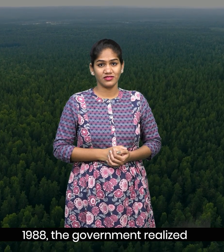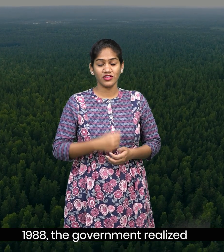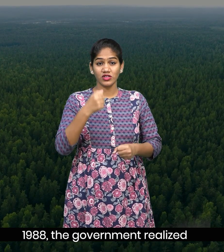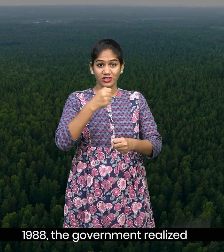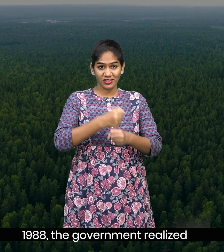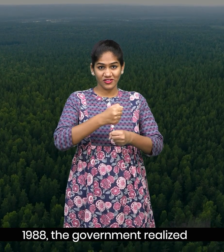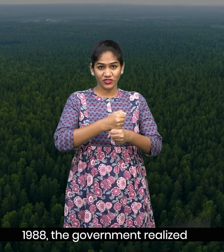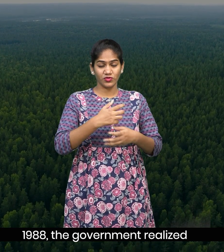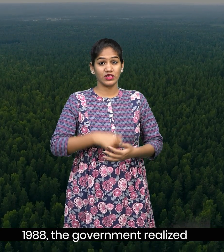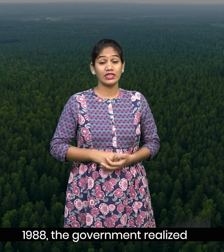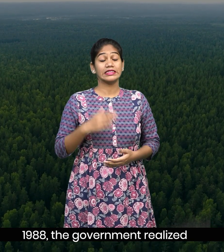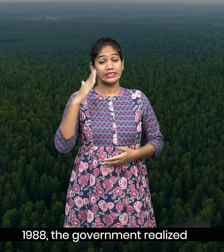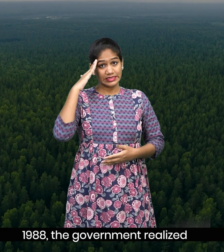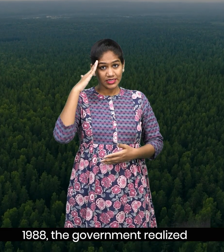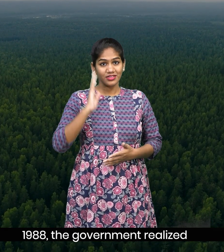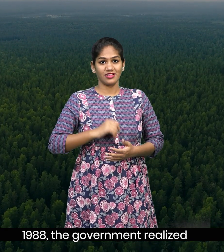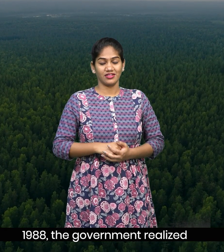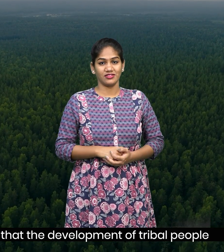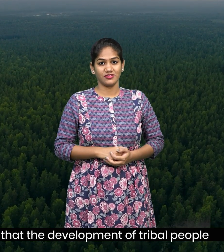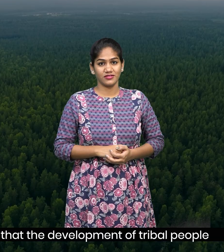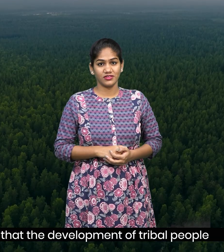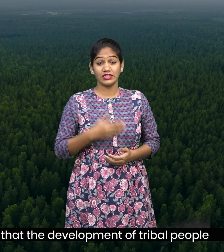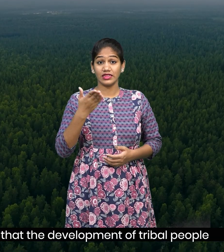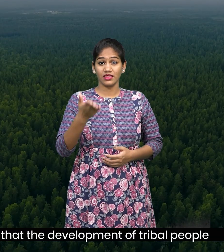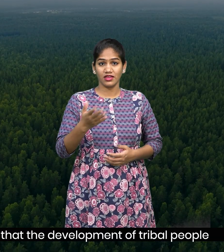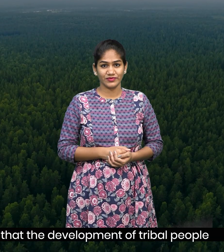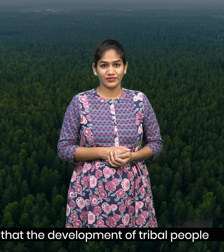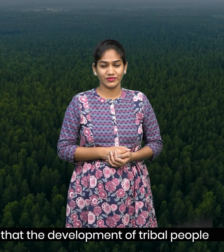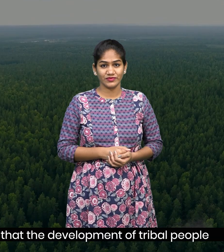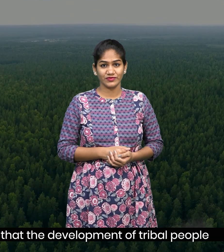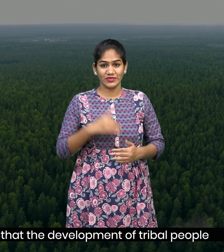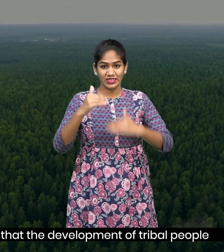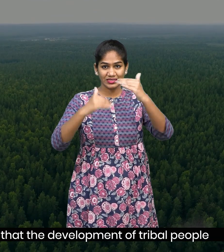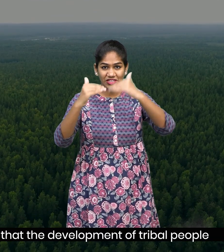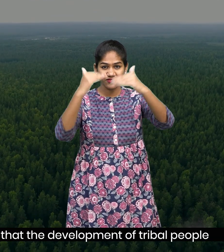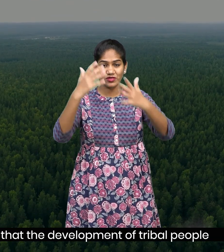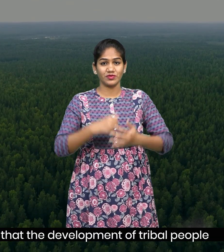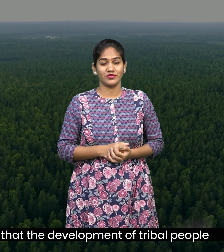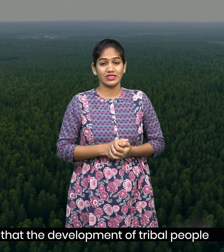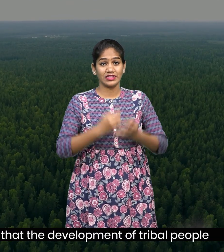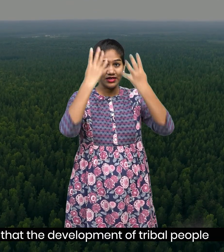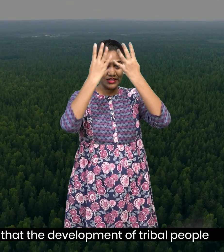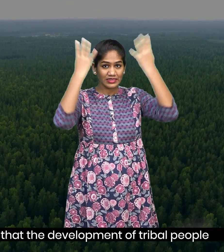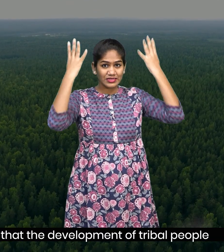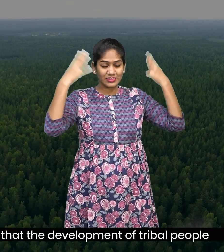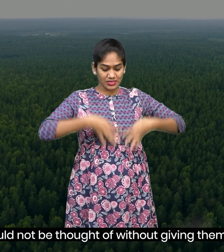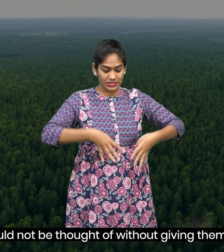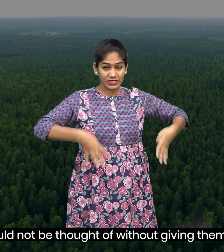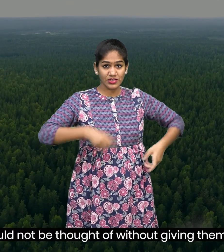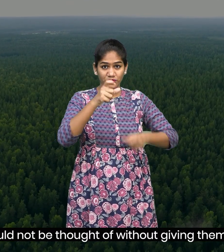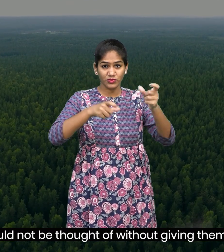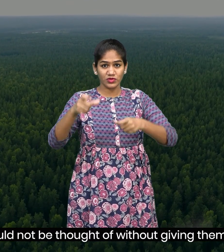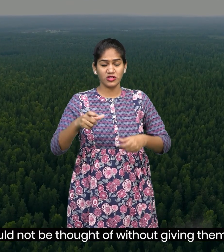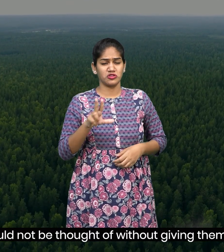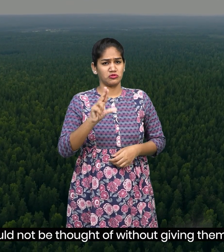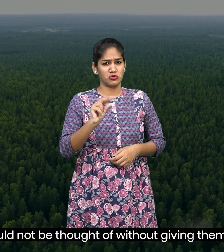the government realized that the development of tribal people could